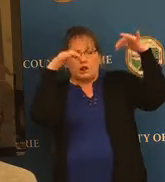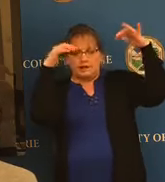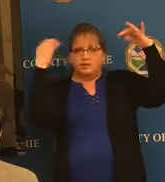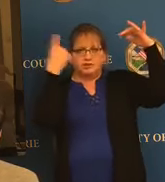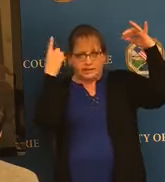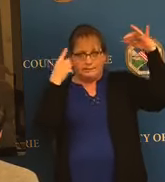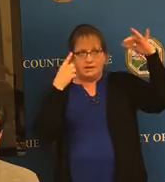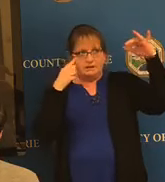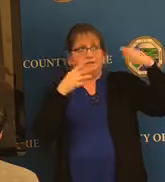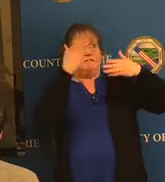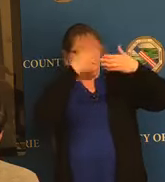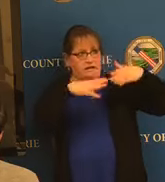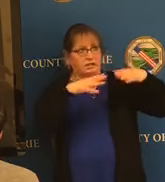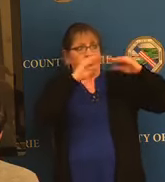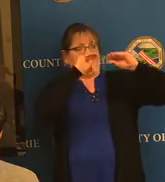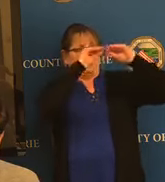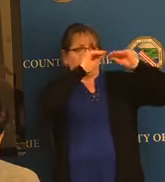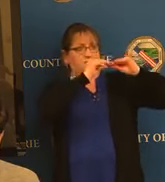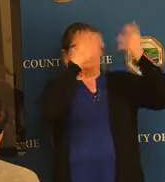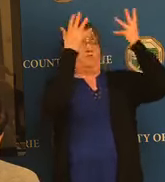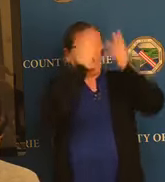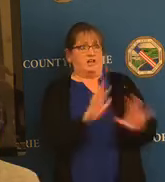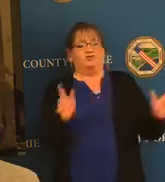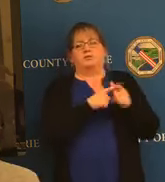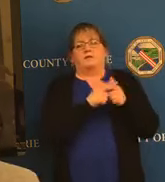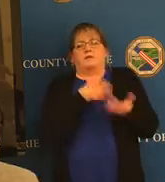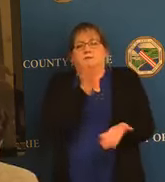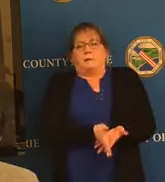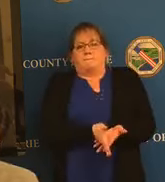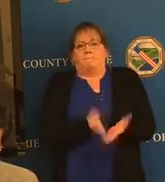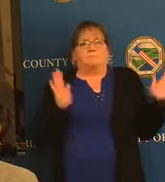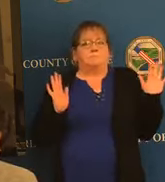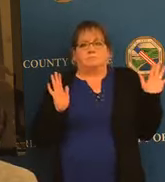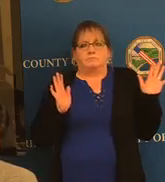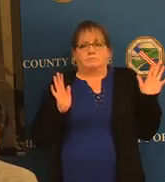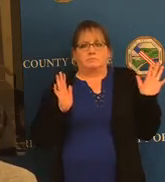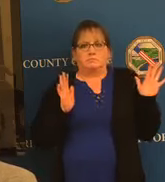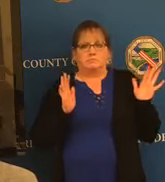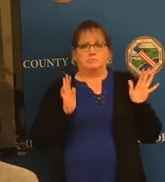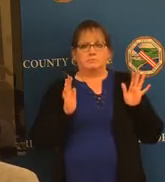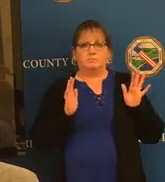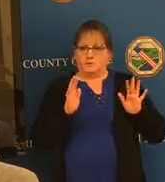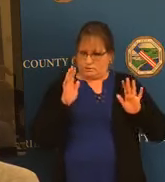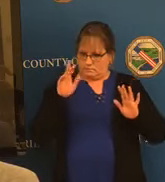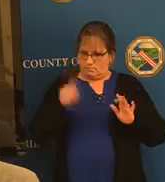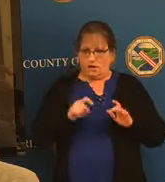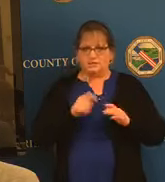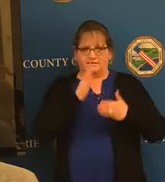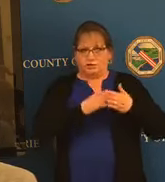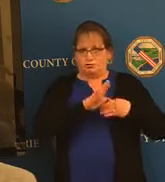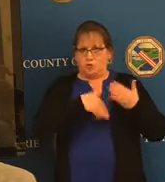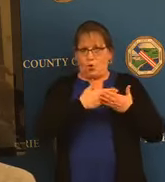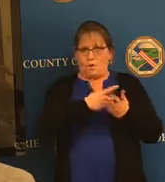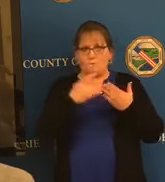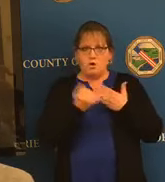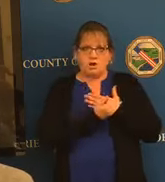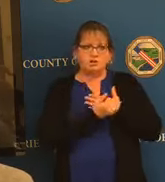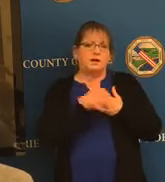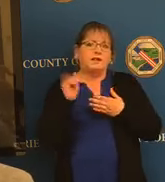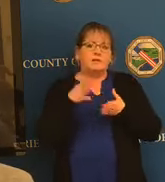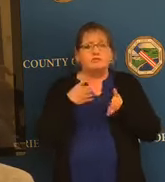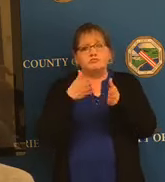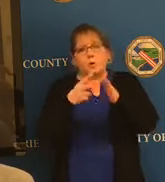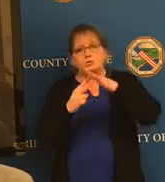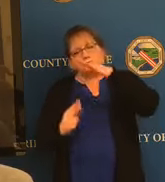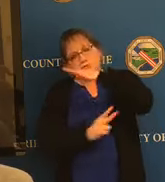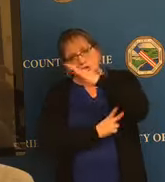finish doing the roof so at least it's safe and stable. You can't finish the whole project. And essential things such as roads and